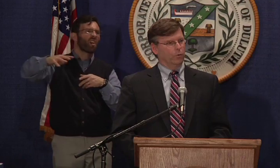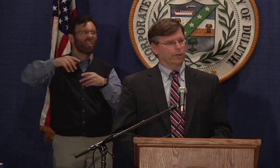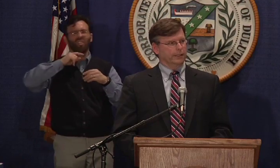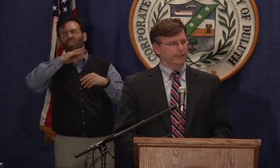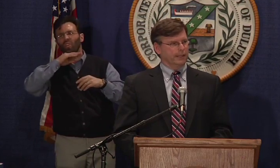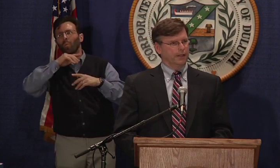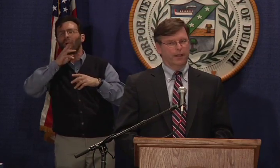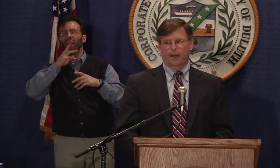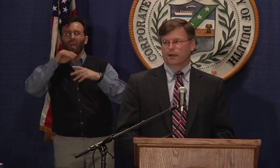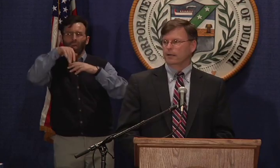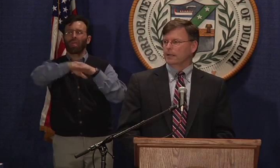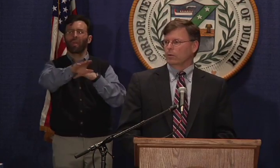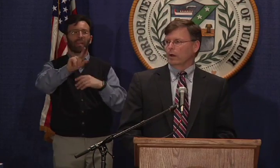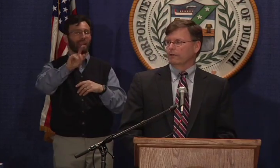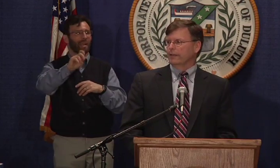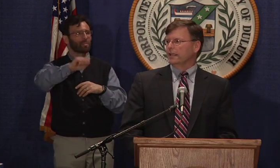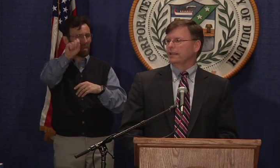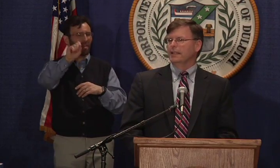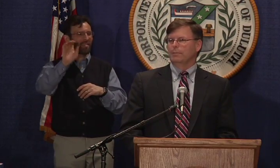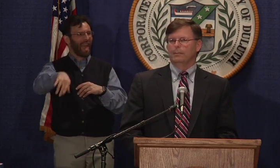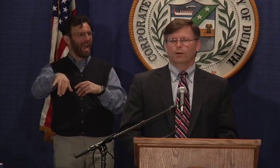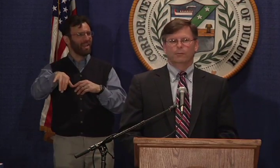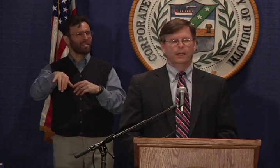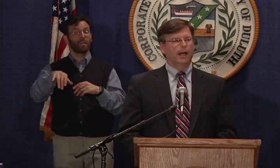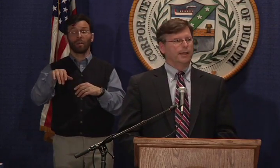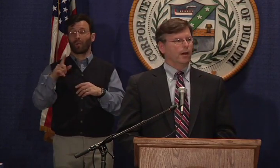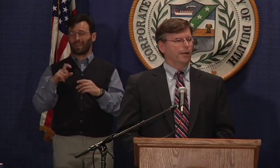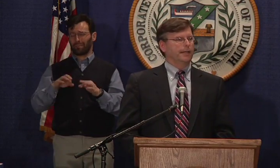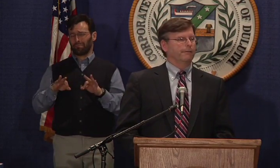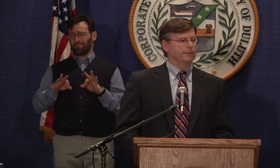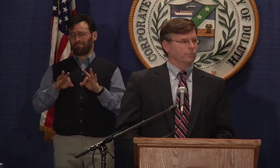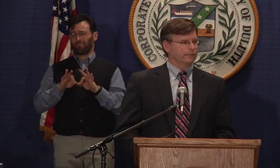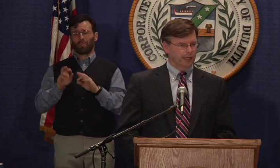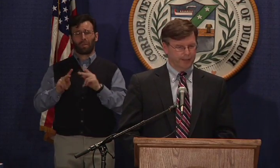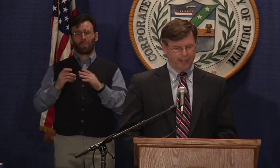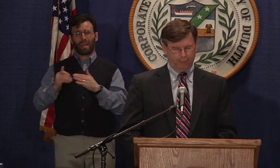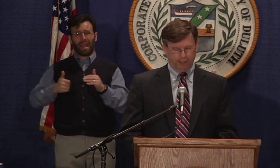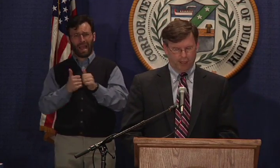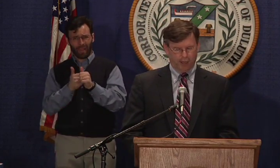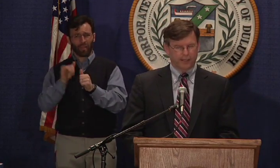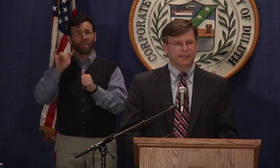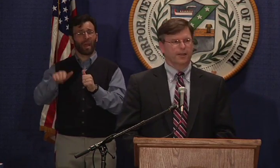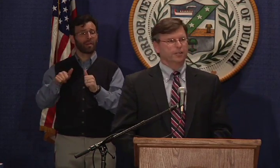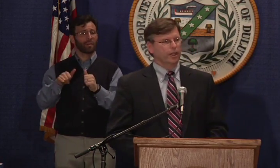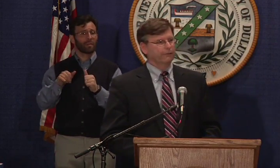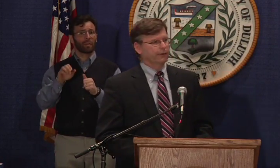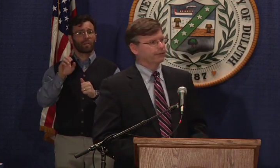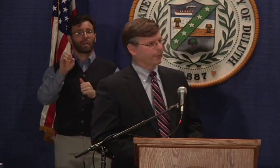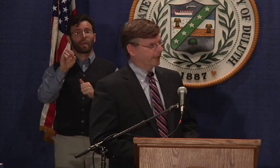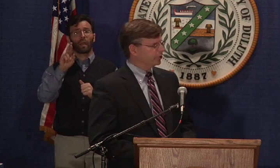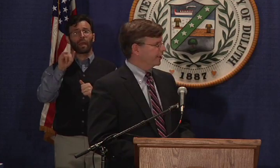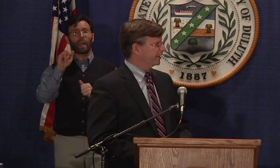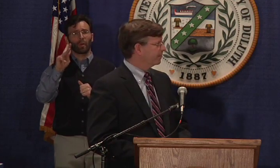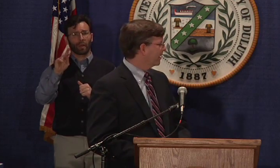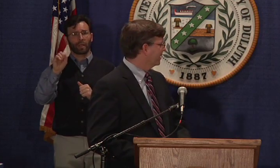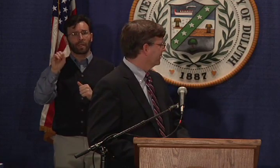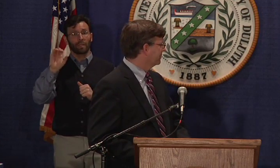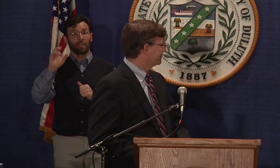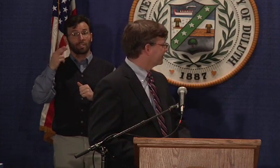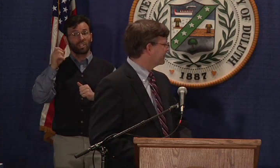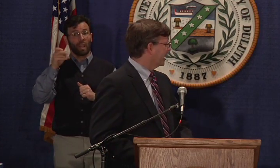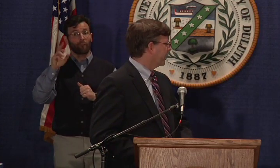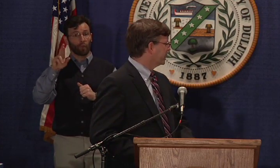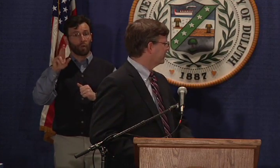and all the work that's done there. One of the key people behind all the efforts we've done in that regard is Eric Schaefer from our engineering